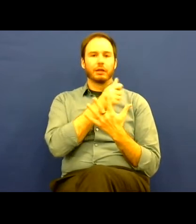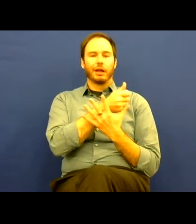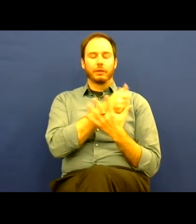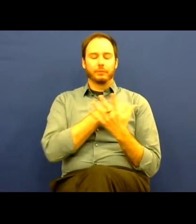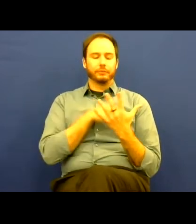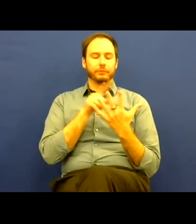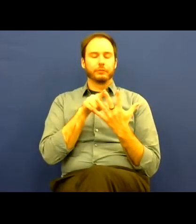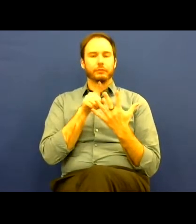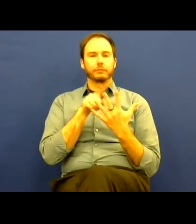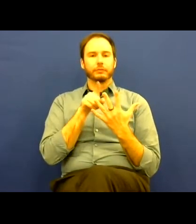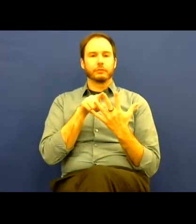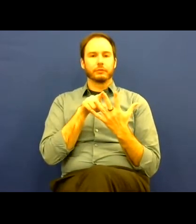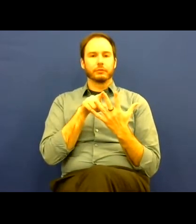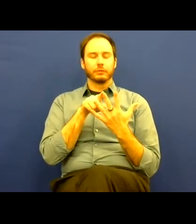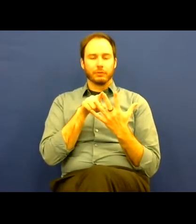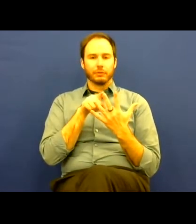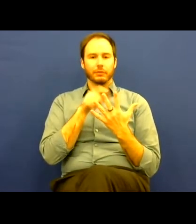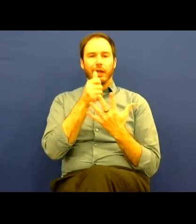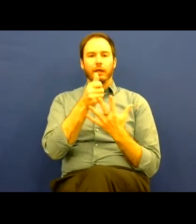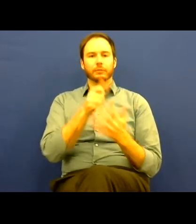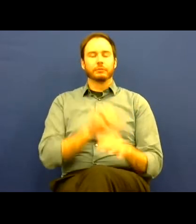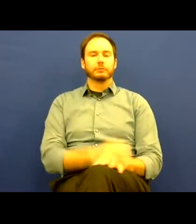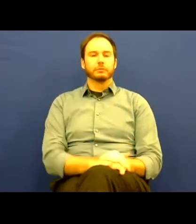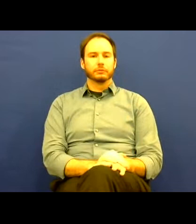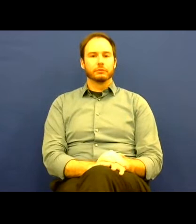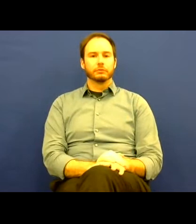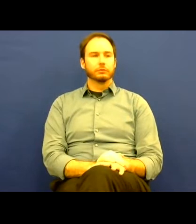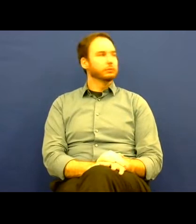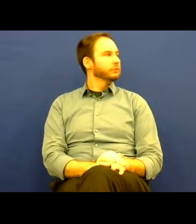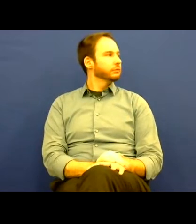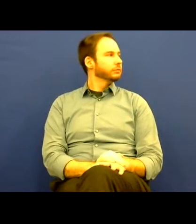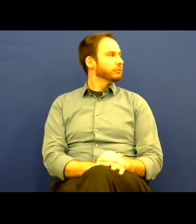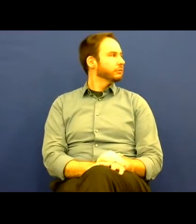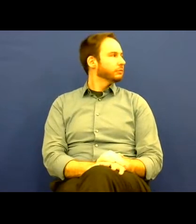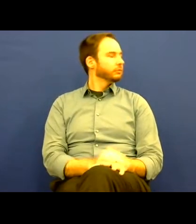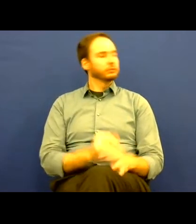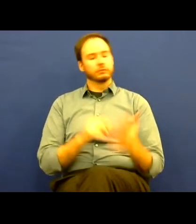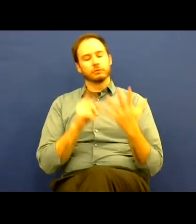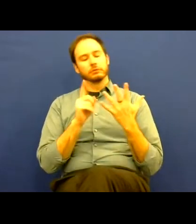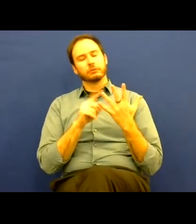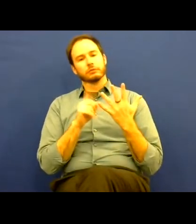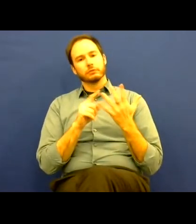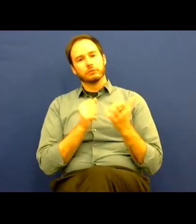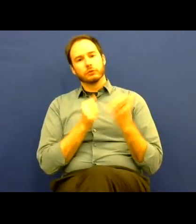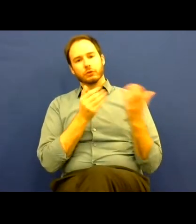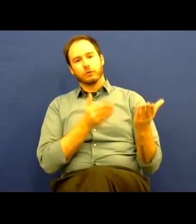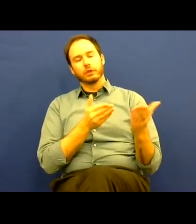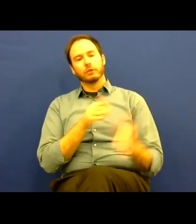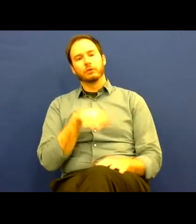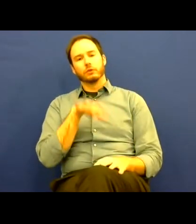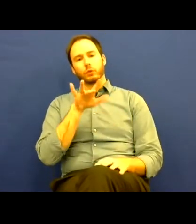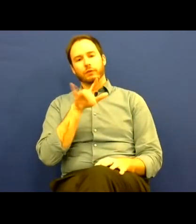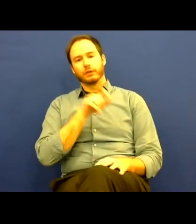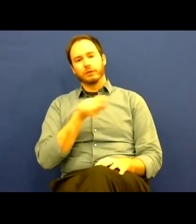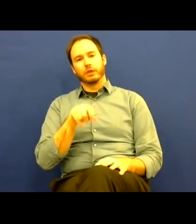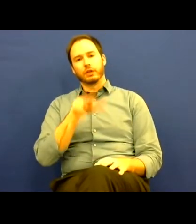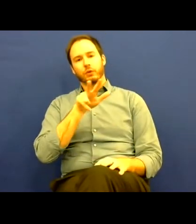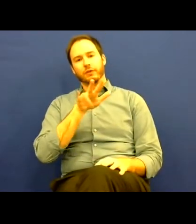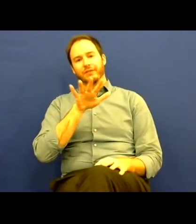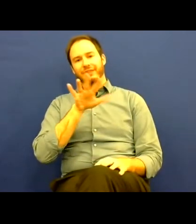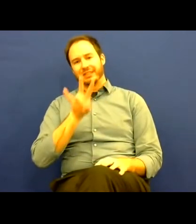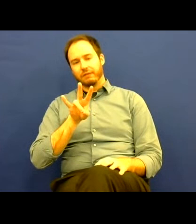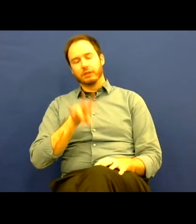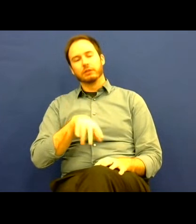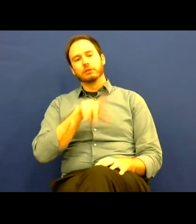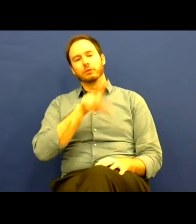Aye. Supervisor Schultz. Aye. Mr. Supervisor, fellow town board members, I have resolution